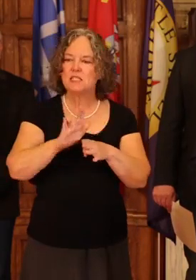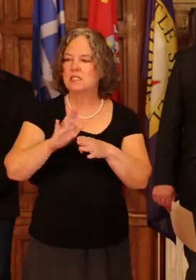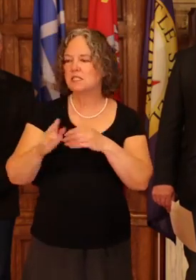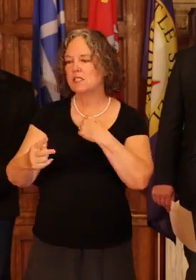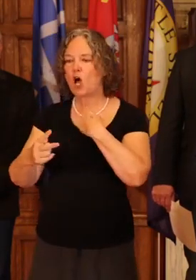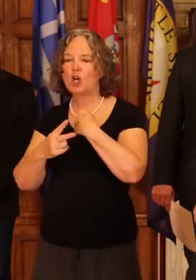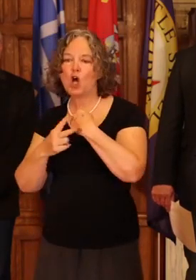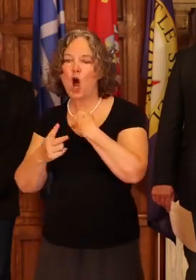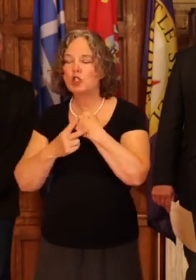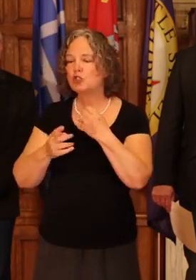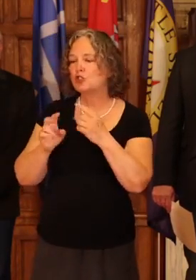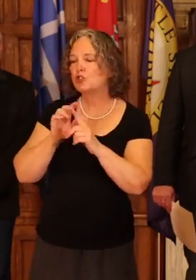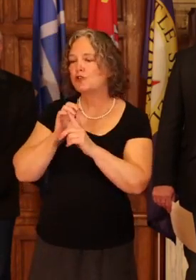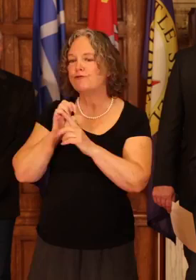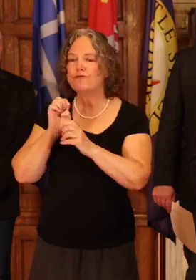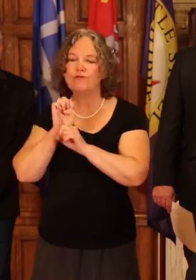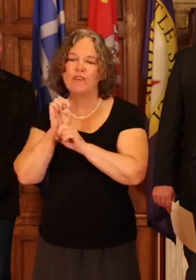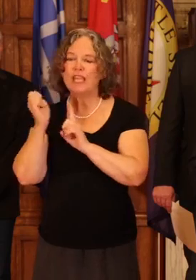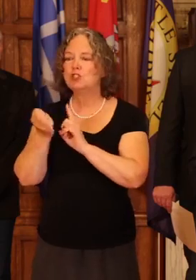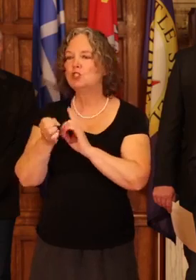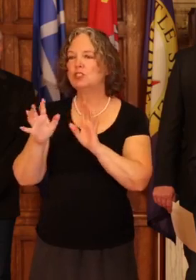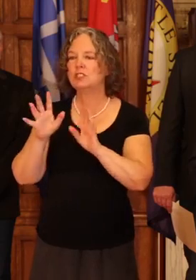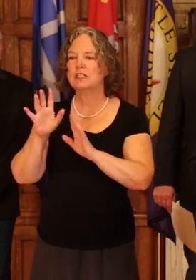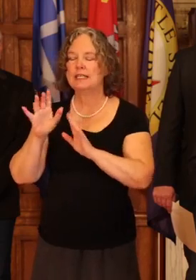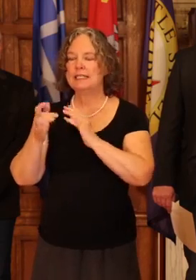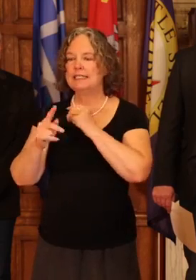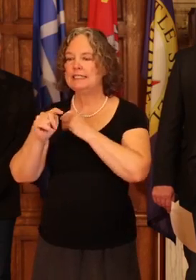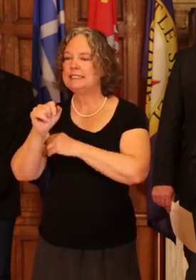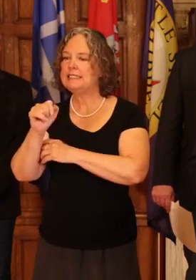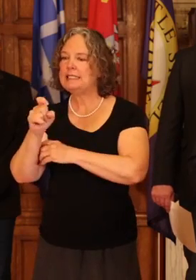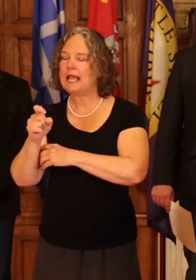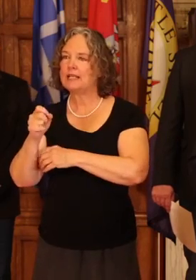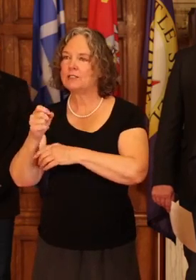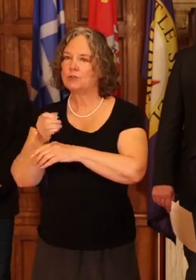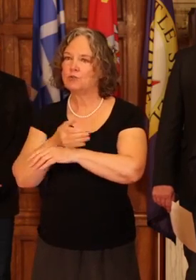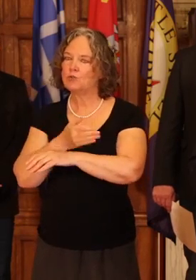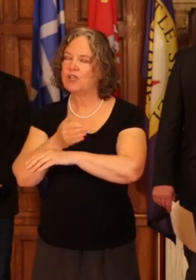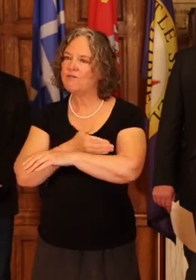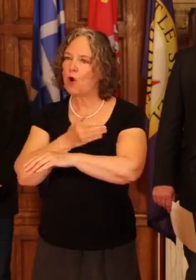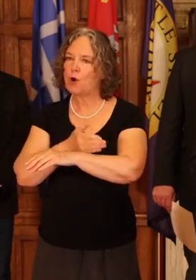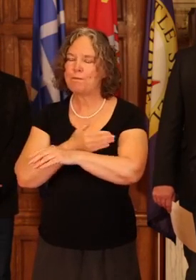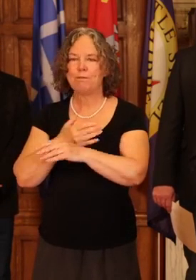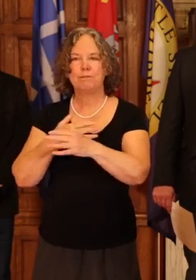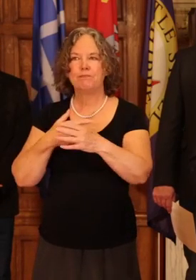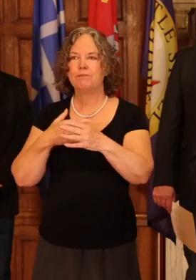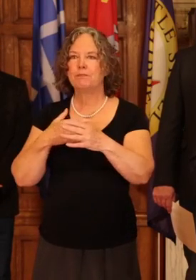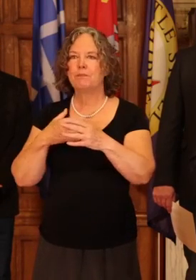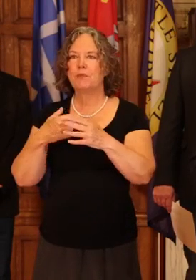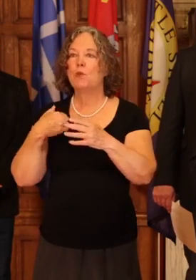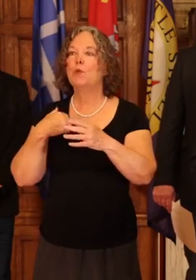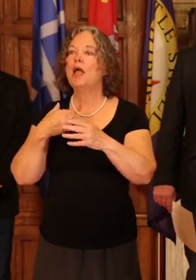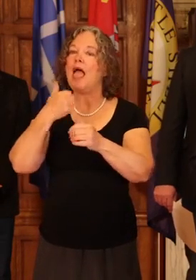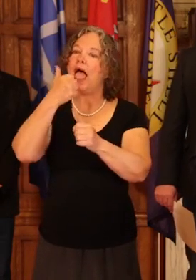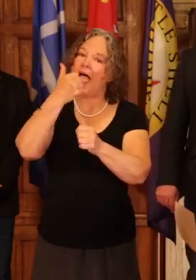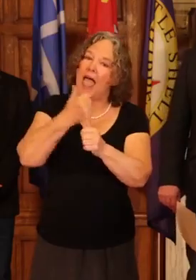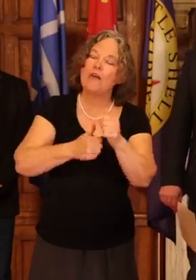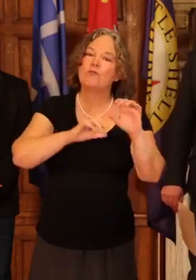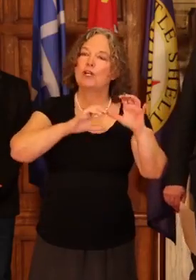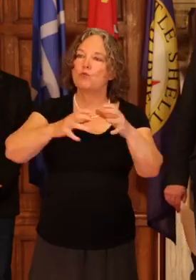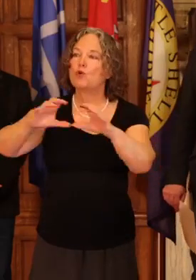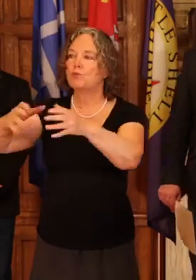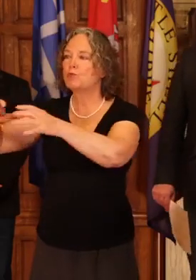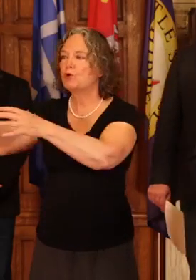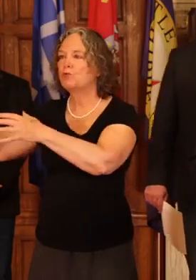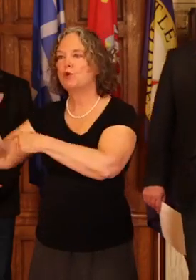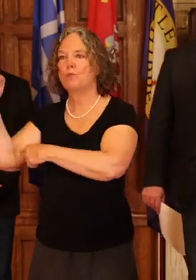conservation, tax policy and regulatory reform. We hit wins for each and every one of those members to go home